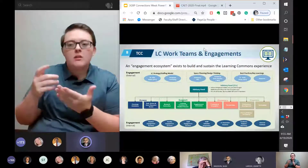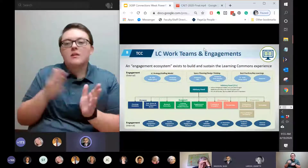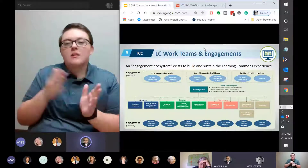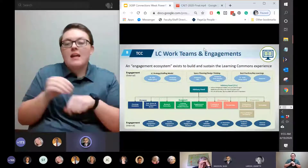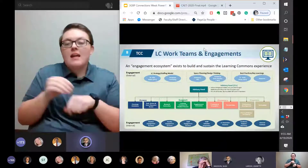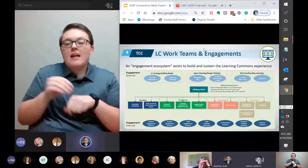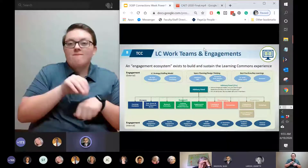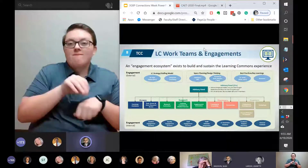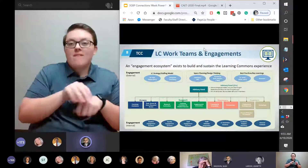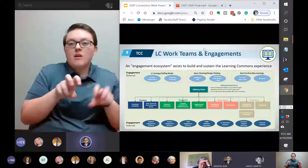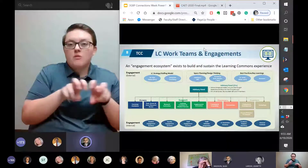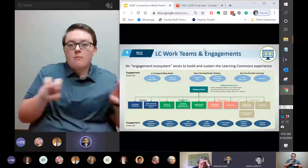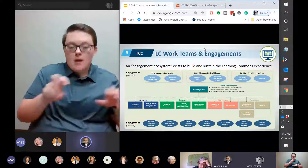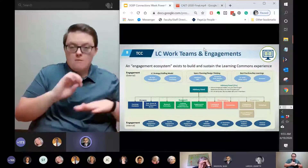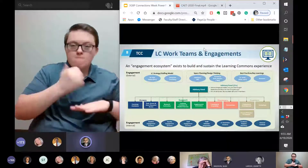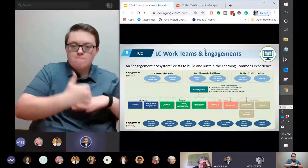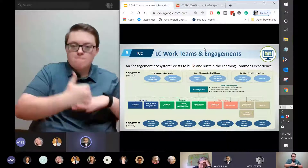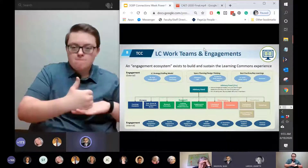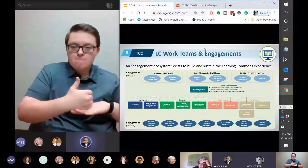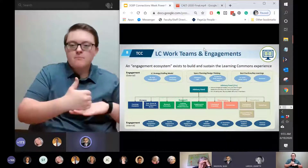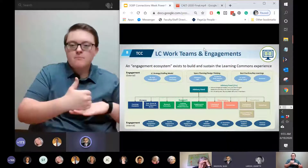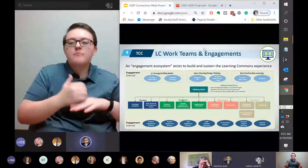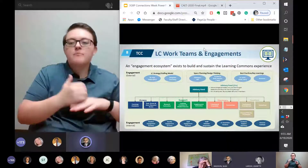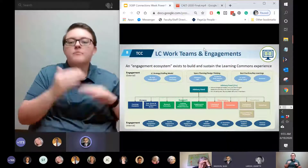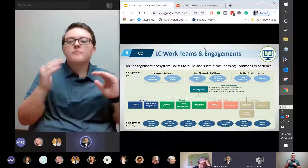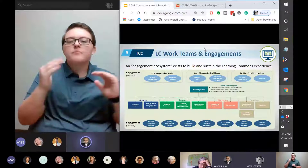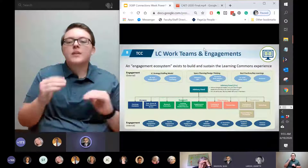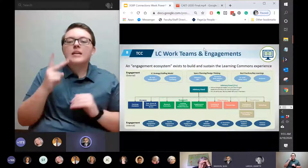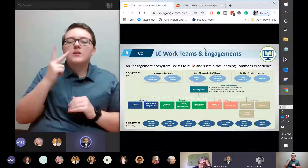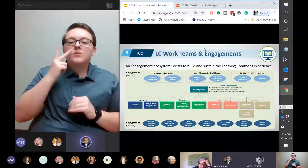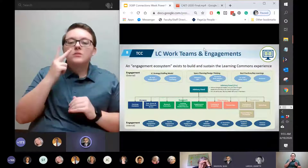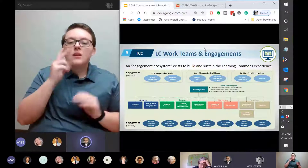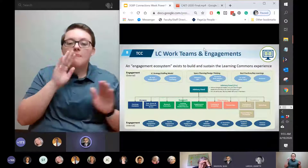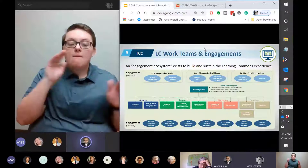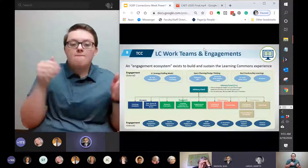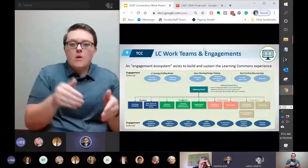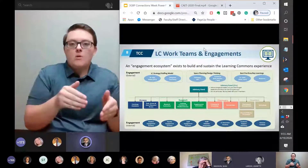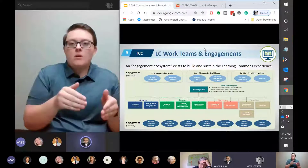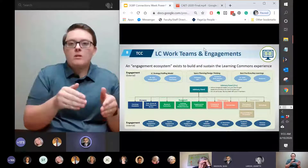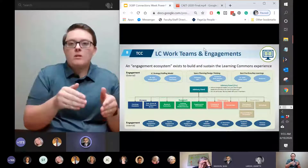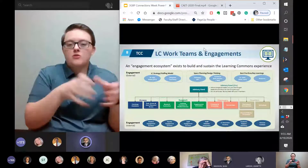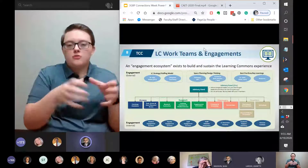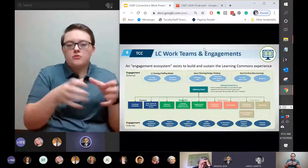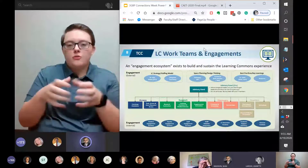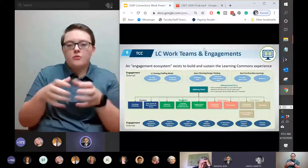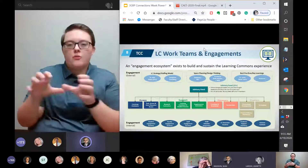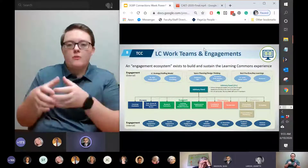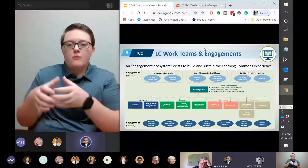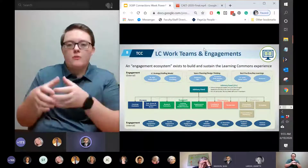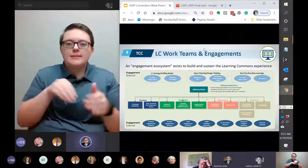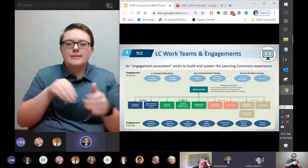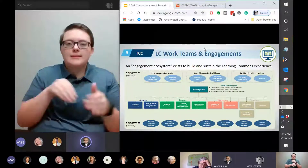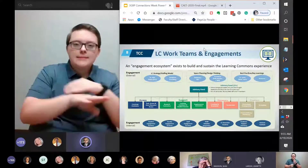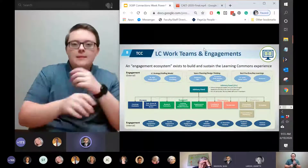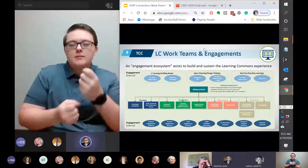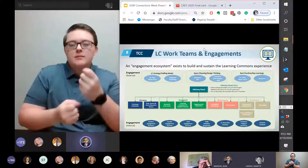And then what you see there are the focus groups: access, support, discovery, and enablers that